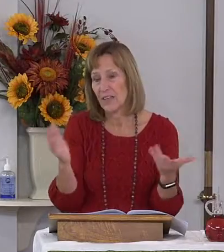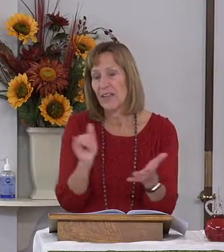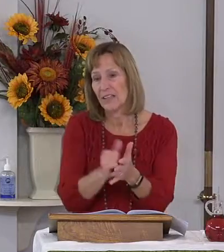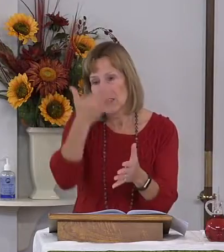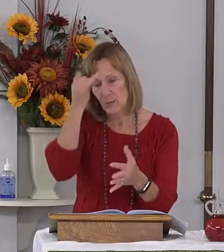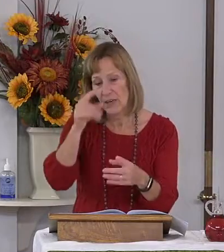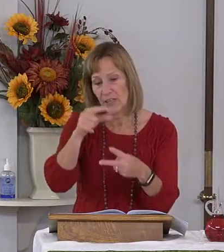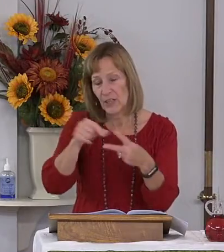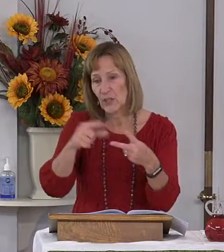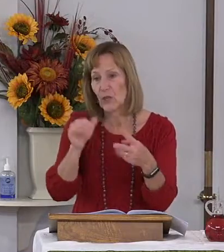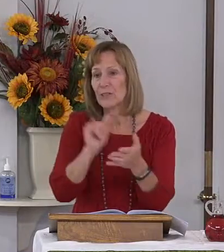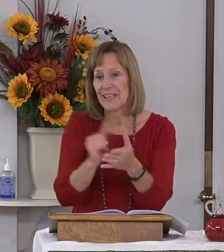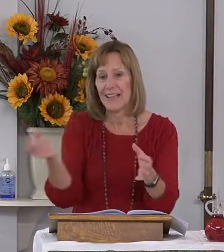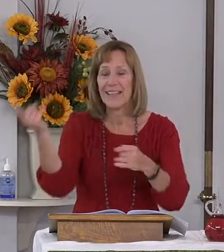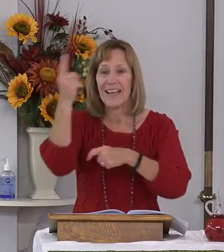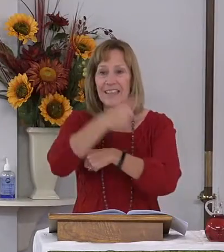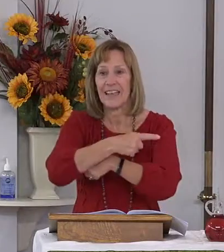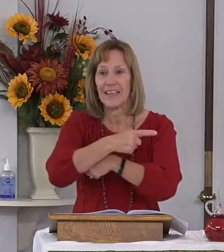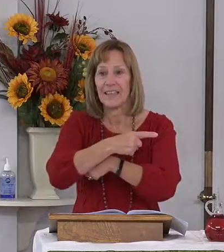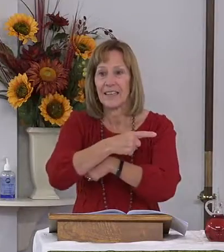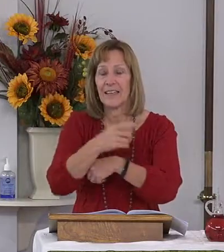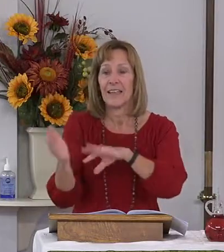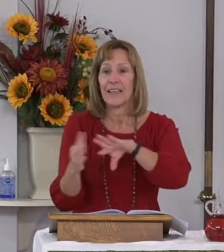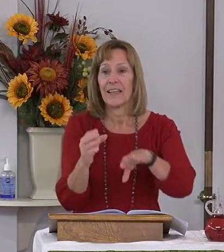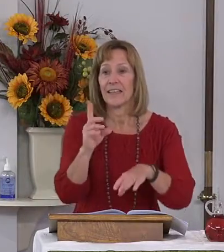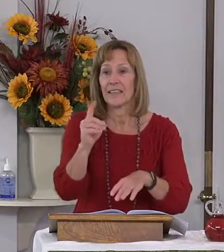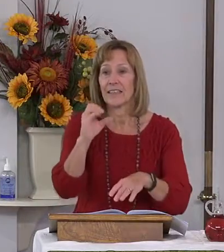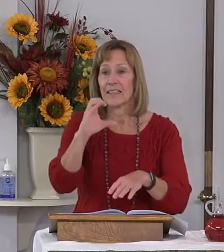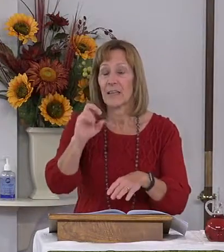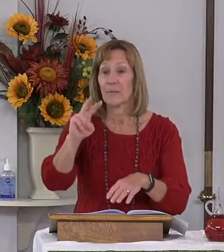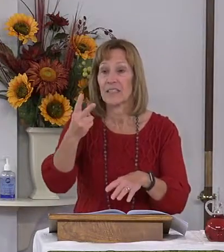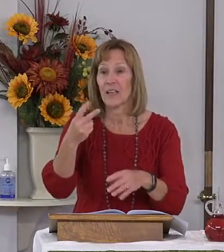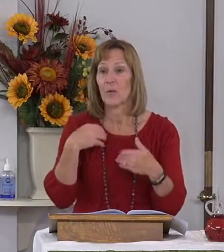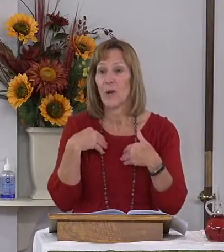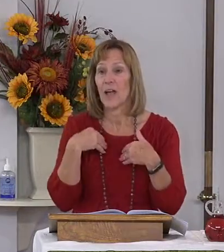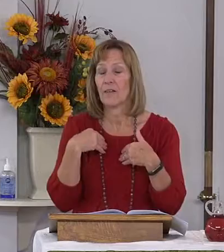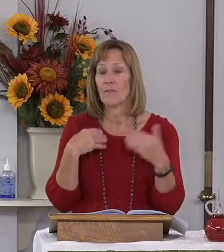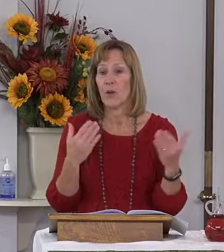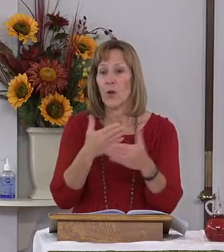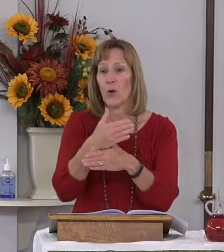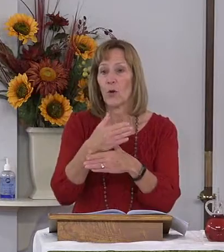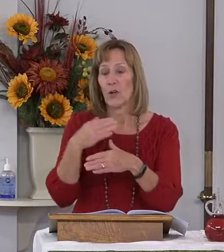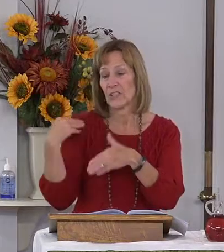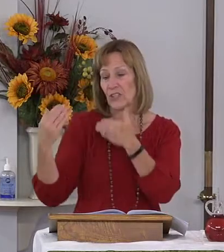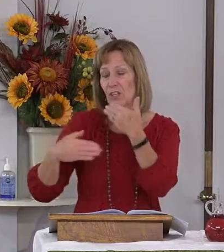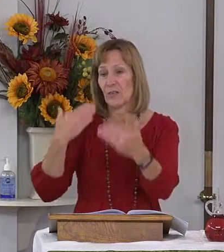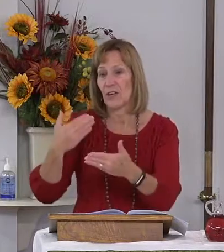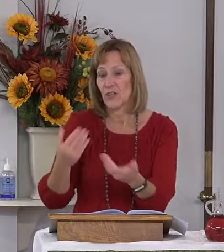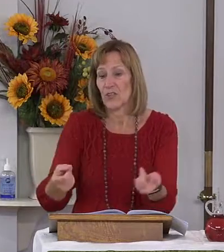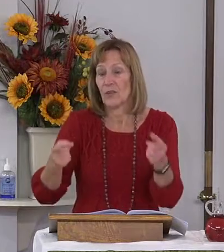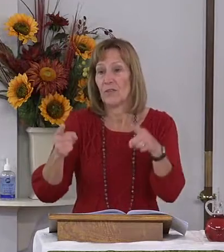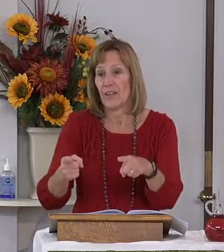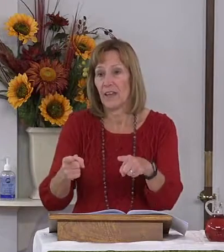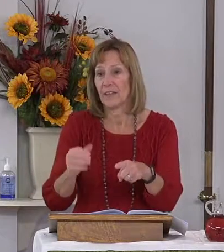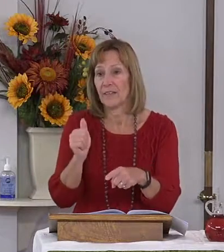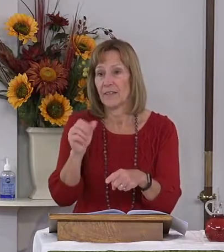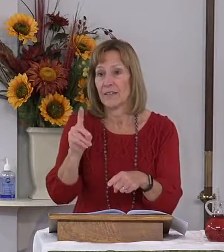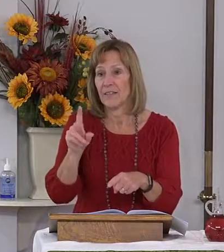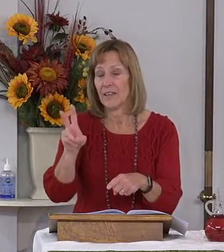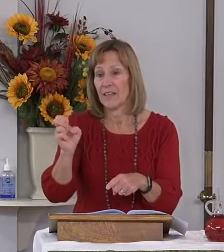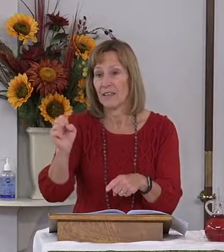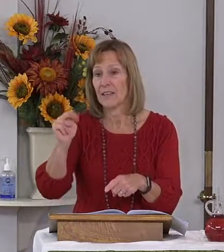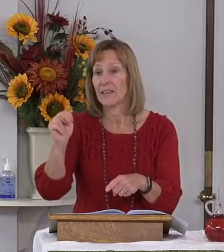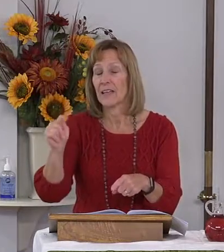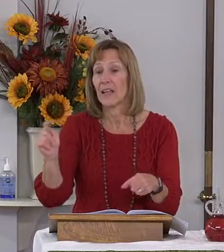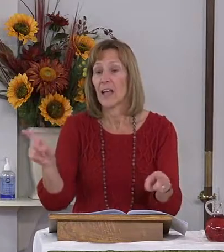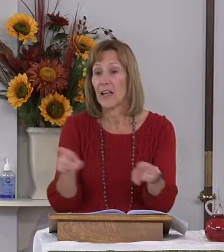choosing that date. And then on December 2nd, we will be having a cross-generational Advent event as well as a delicious